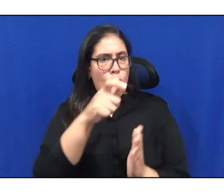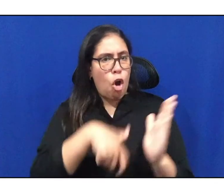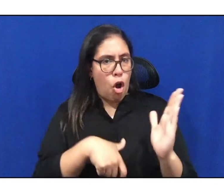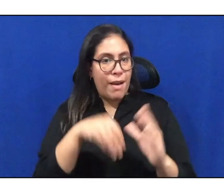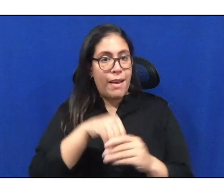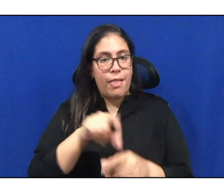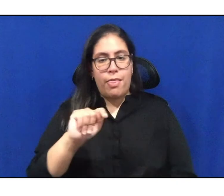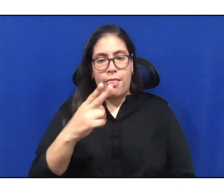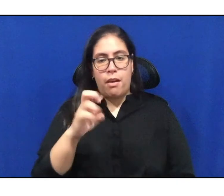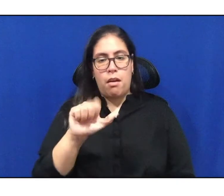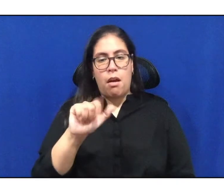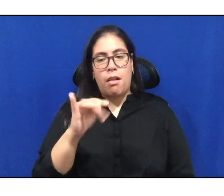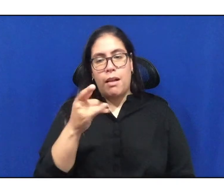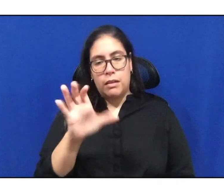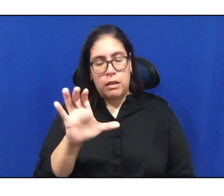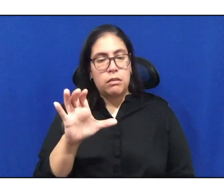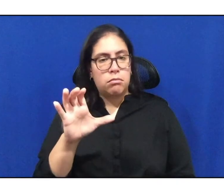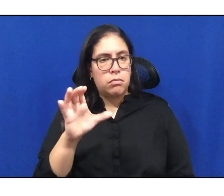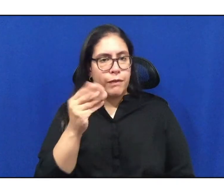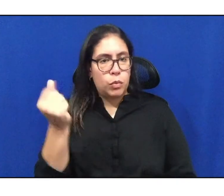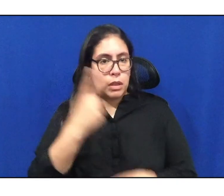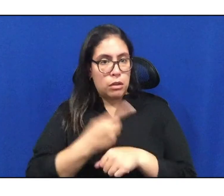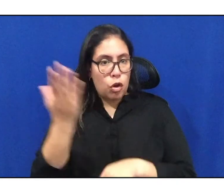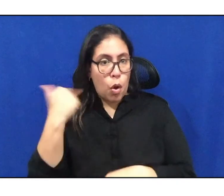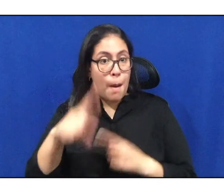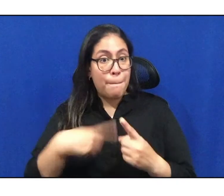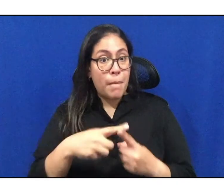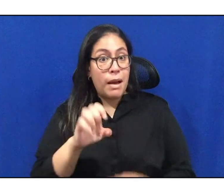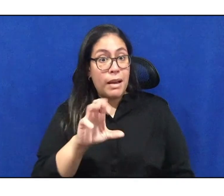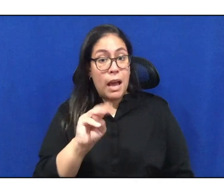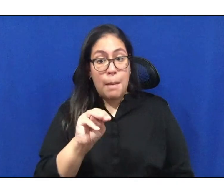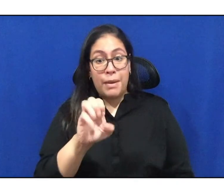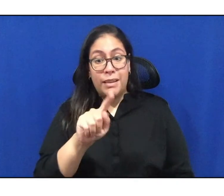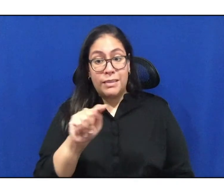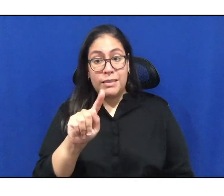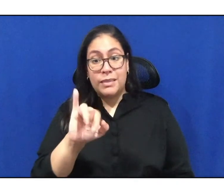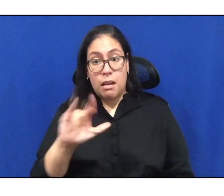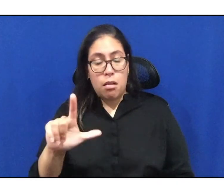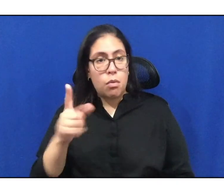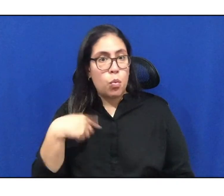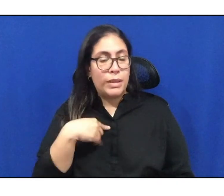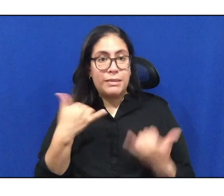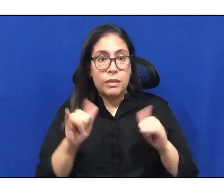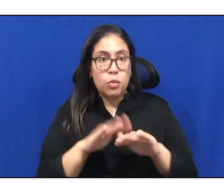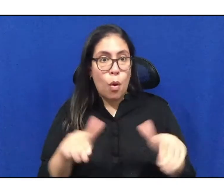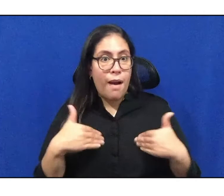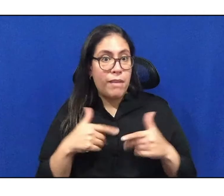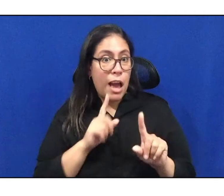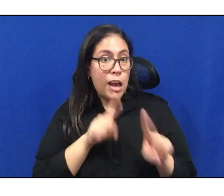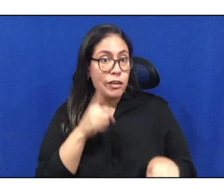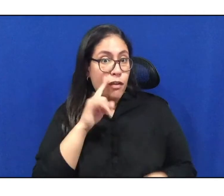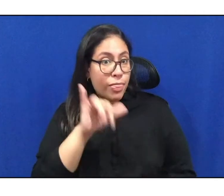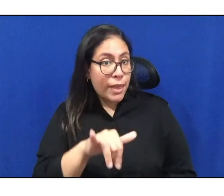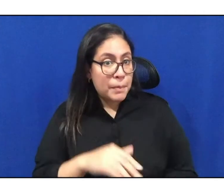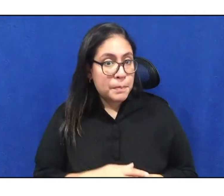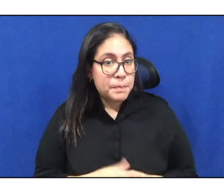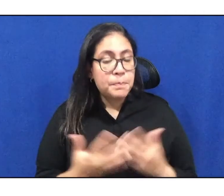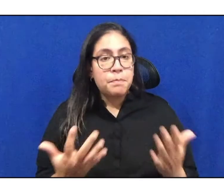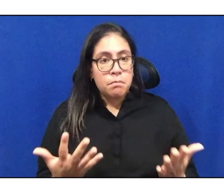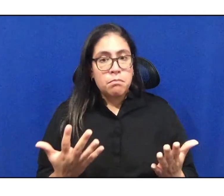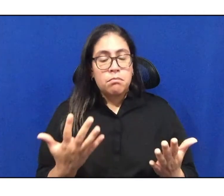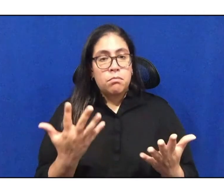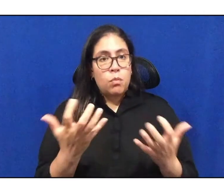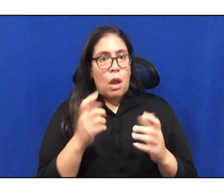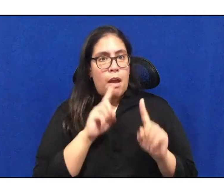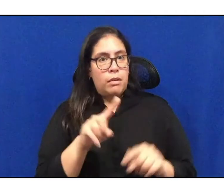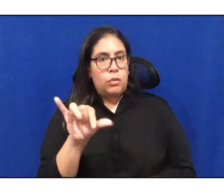about elements of Till's story that we still don't have answers to. And what I would add to that also, that I see in the chat,